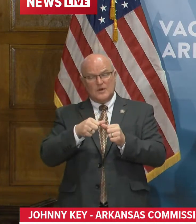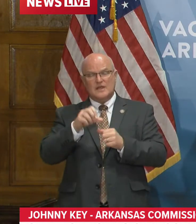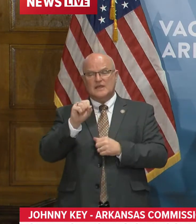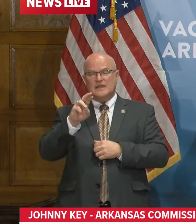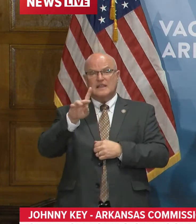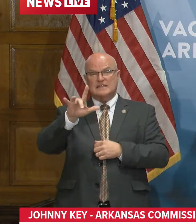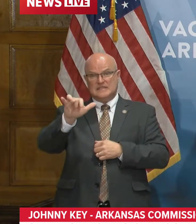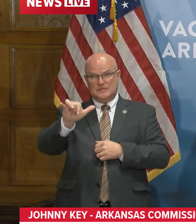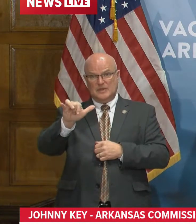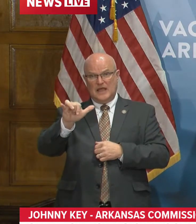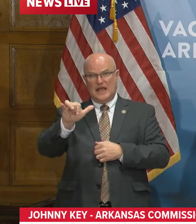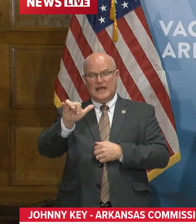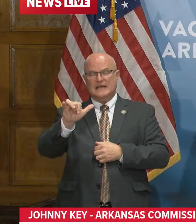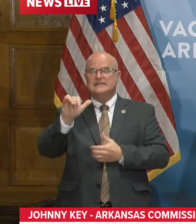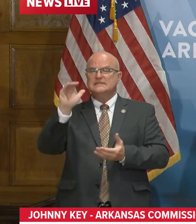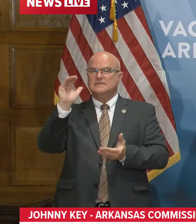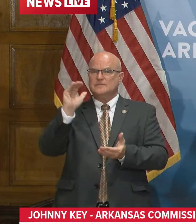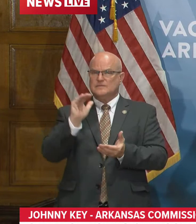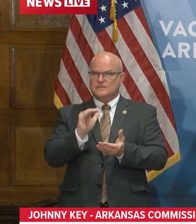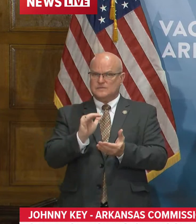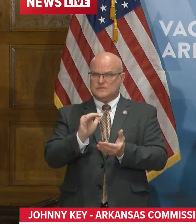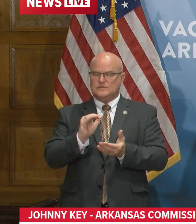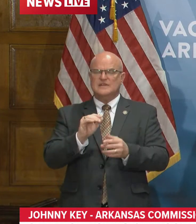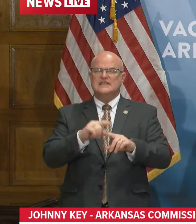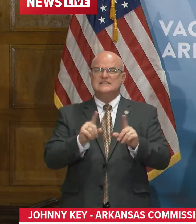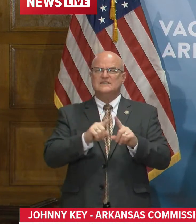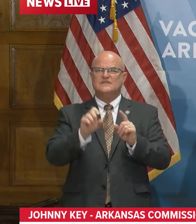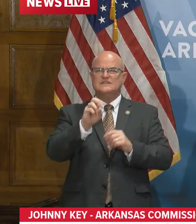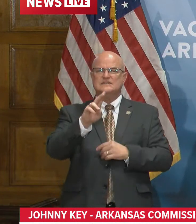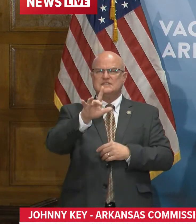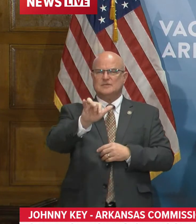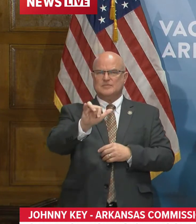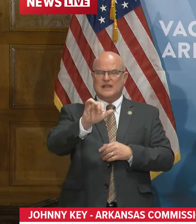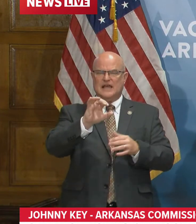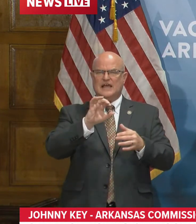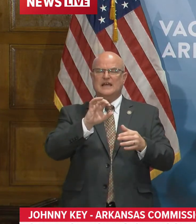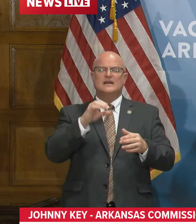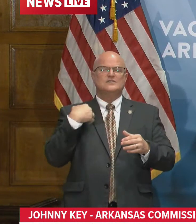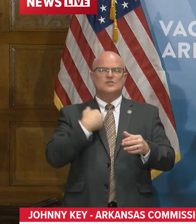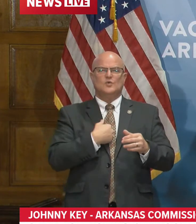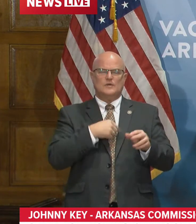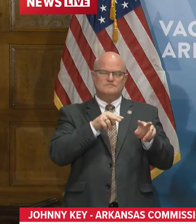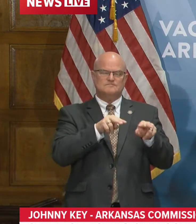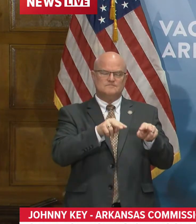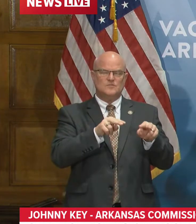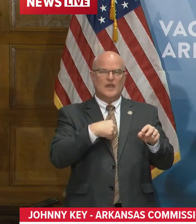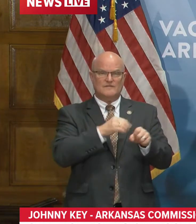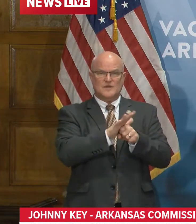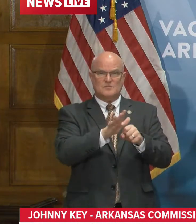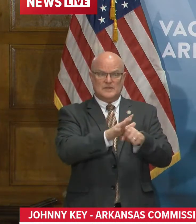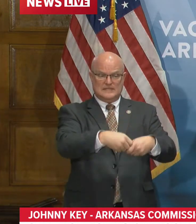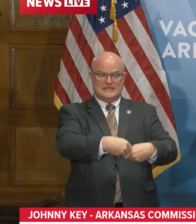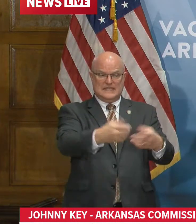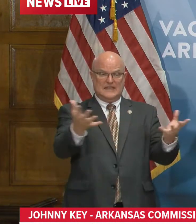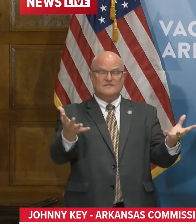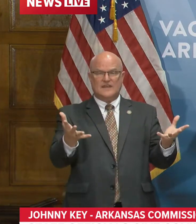the governor said, is sourced differently, different supply chain. So we're monitoring that to make sure that we have plenty